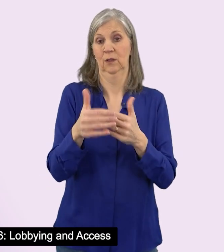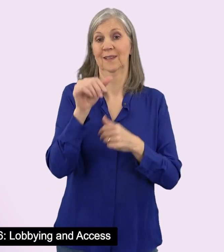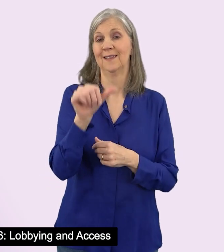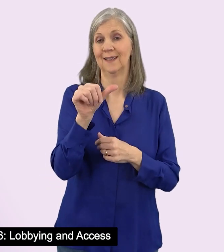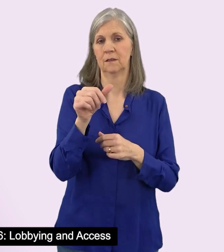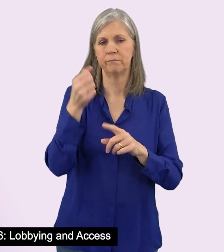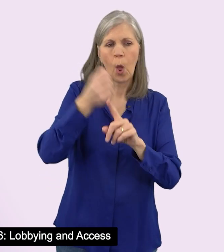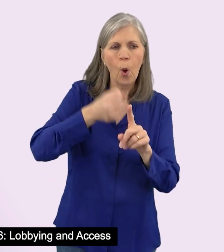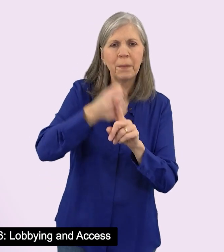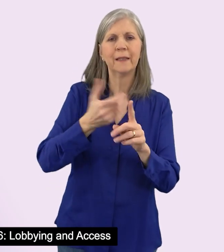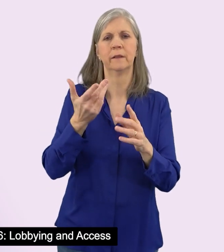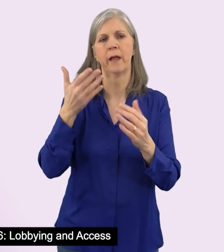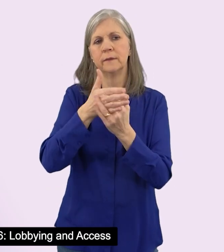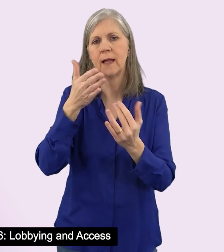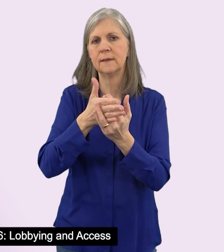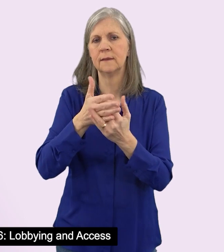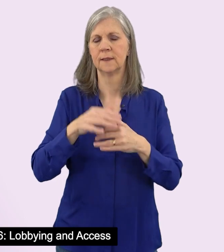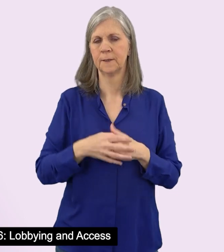10. Section 6. Lobbying and access.